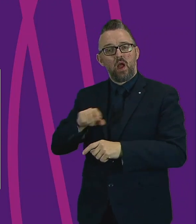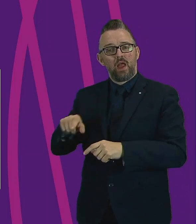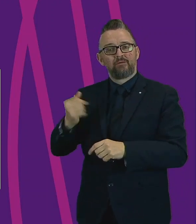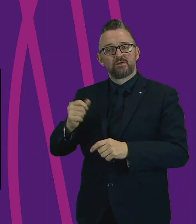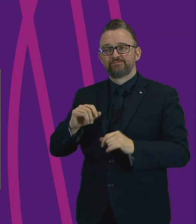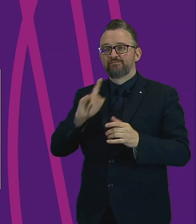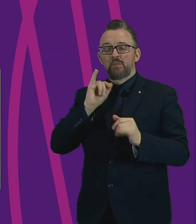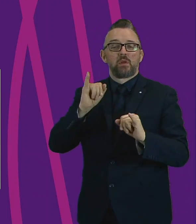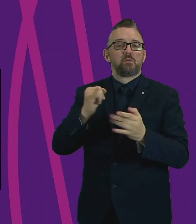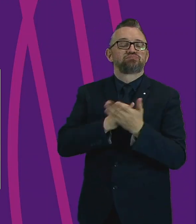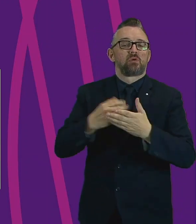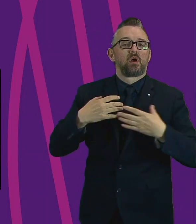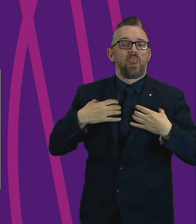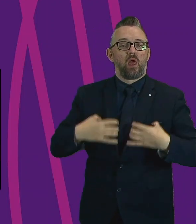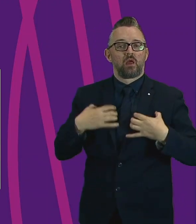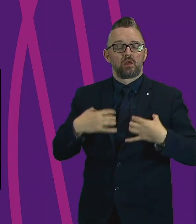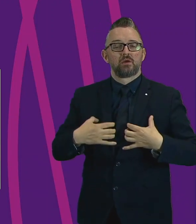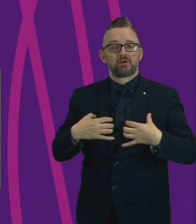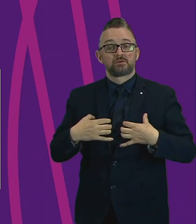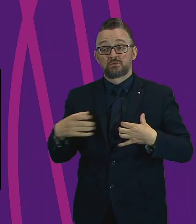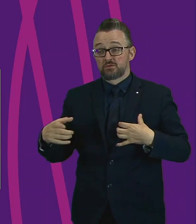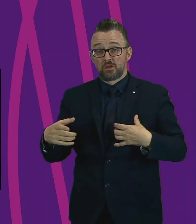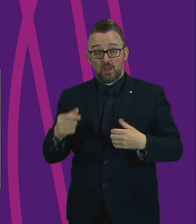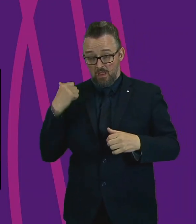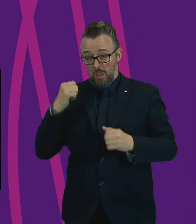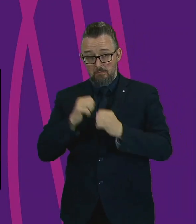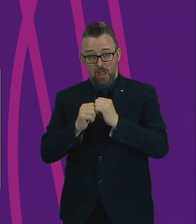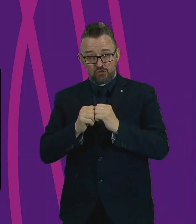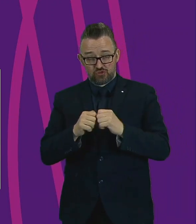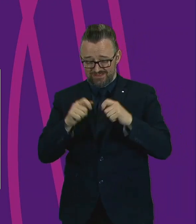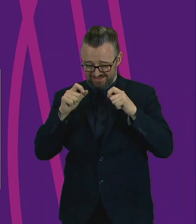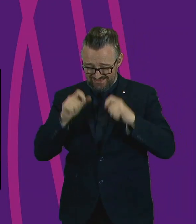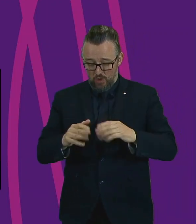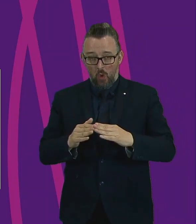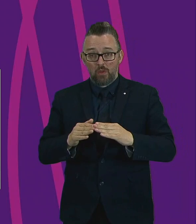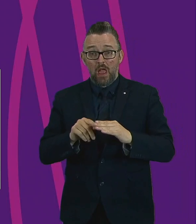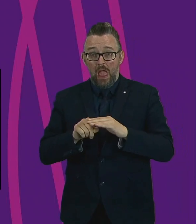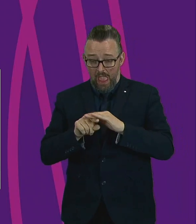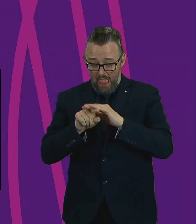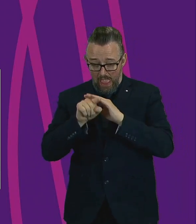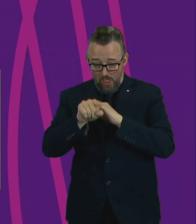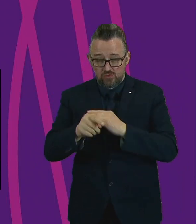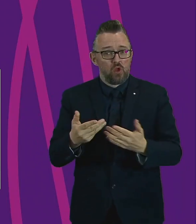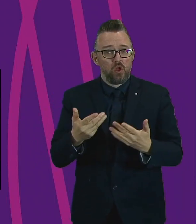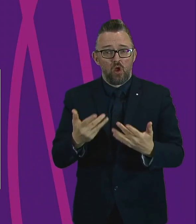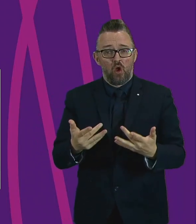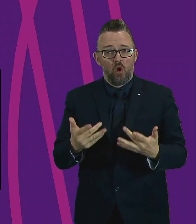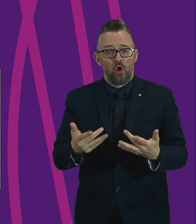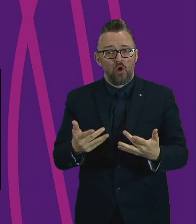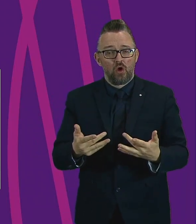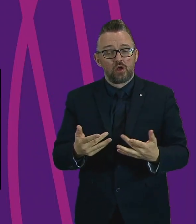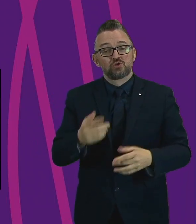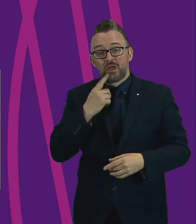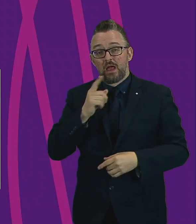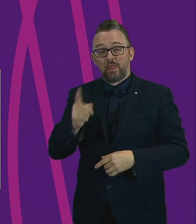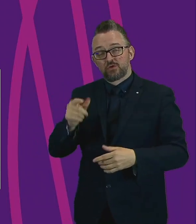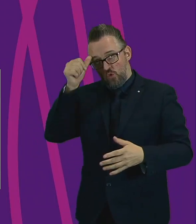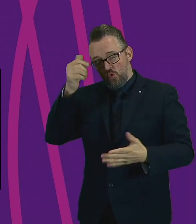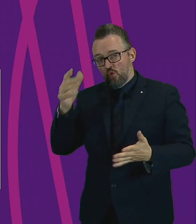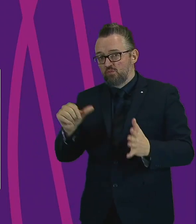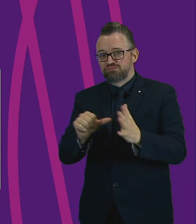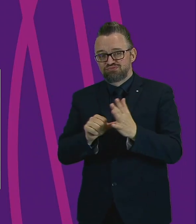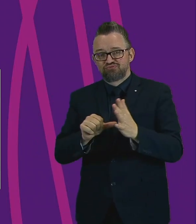have since the beginning of March not left their homes and have not been able to physically see their loved ones. While this has been incredibly hard,